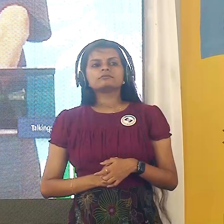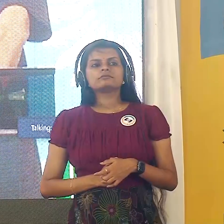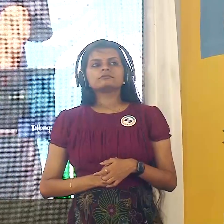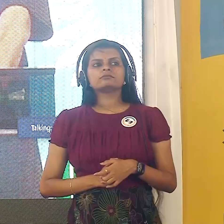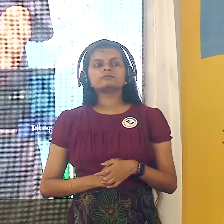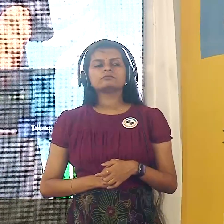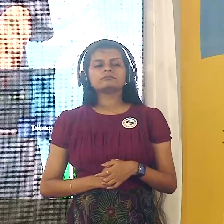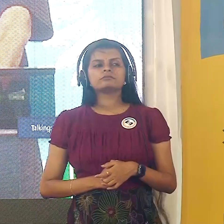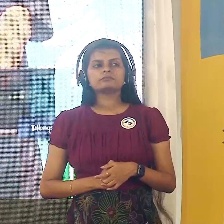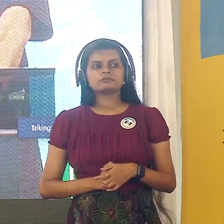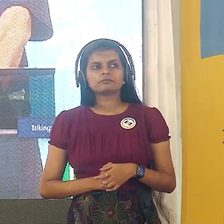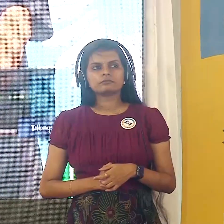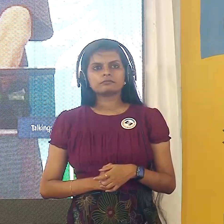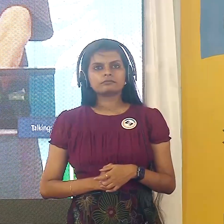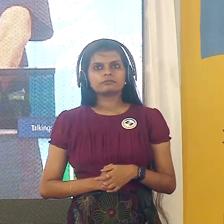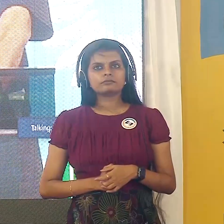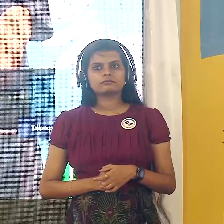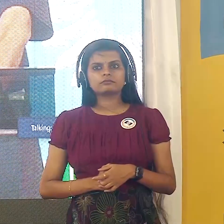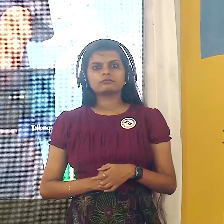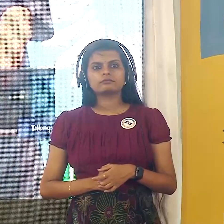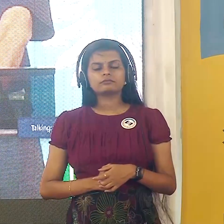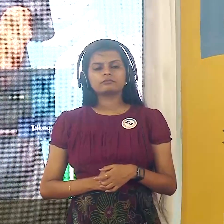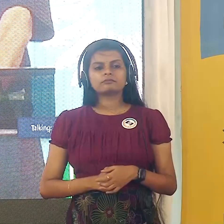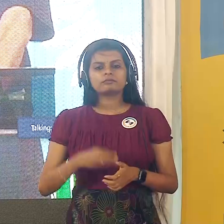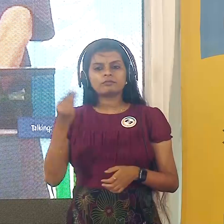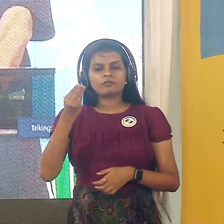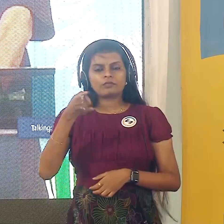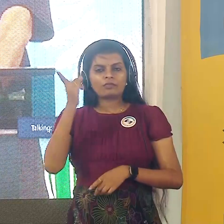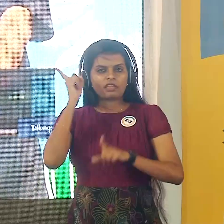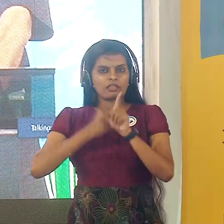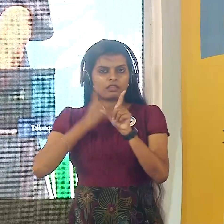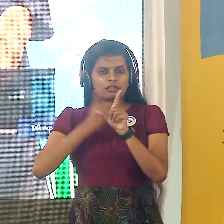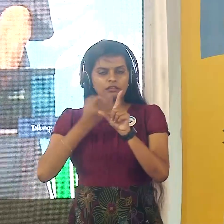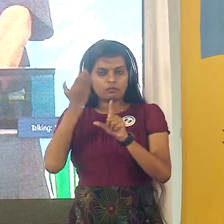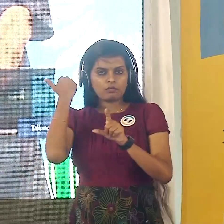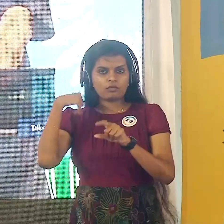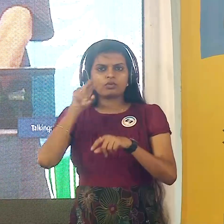in the last few years about